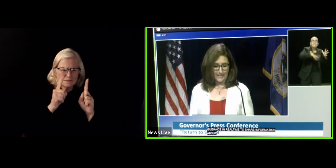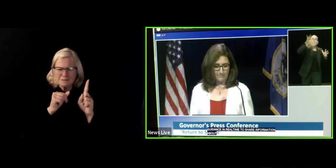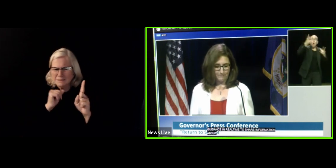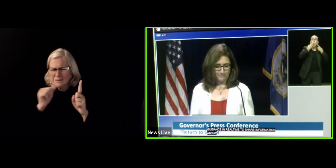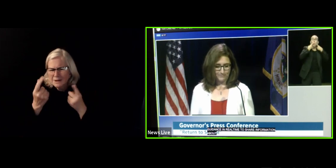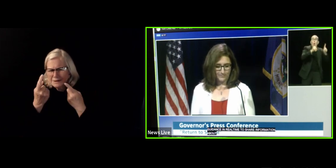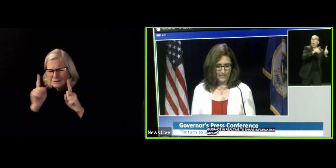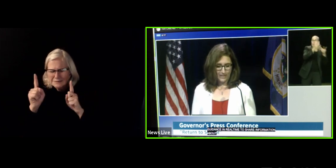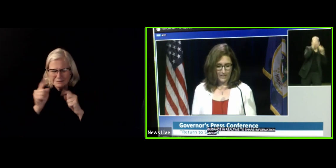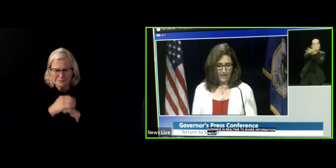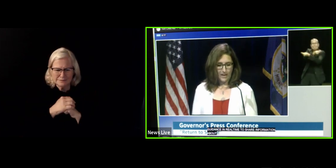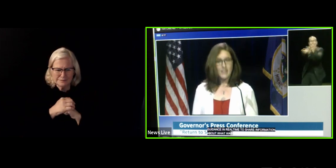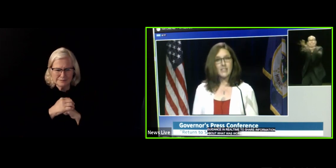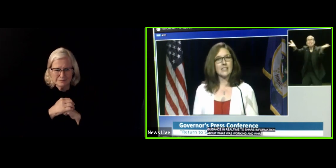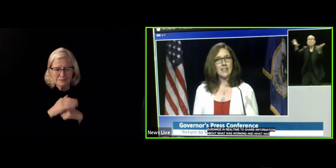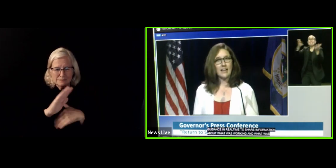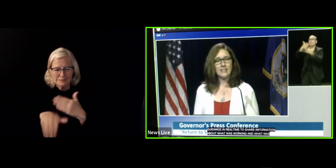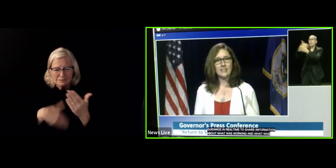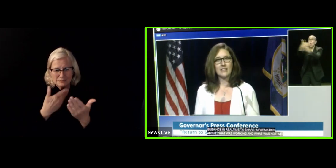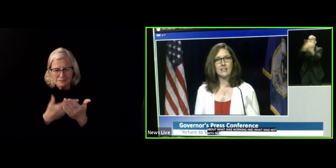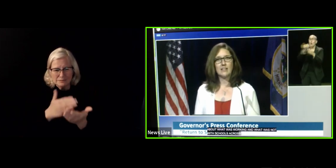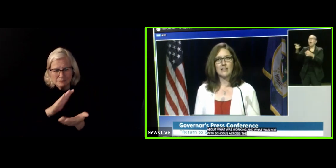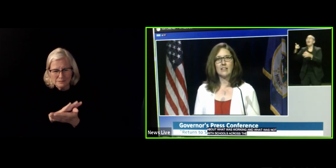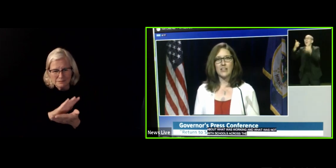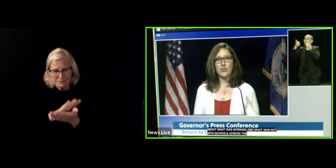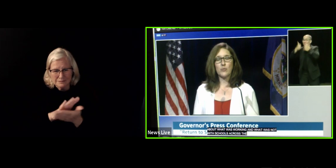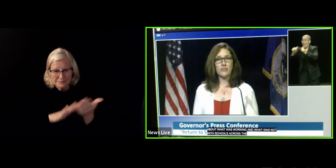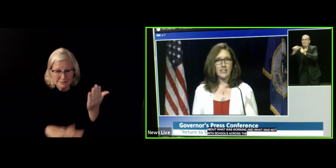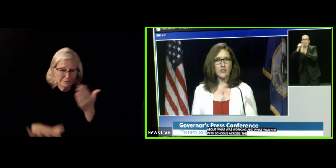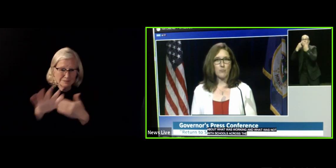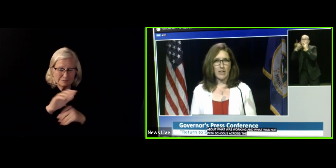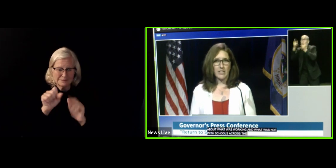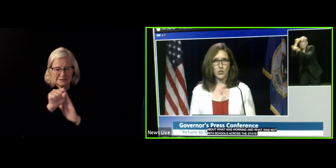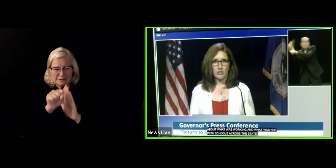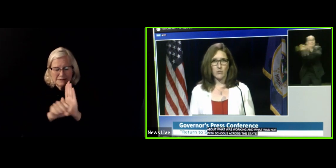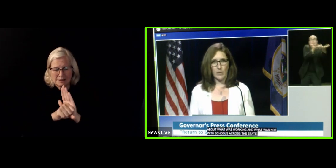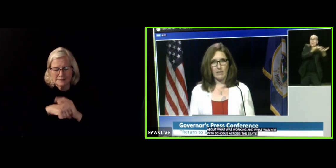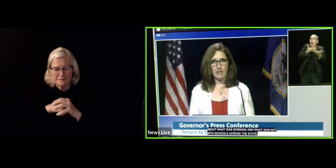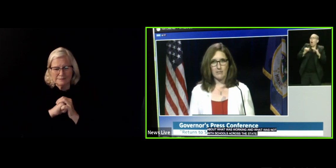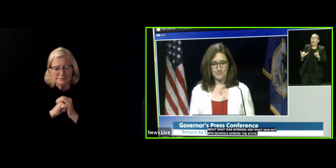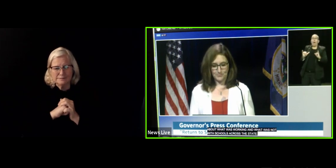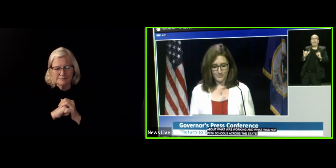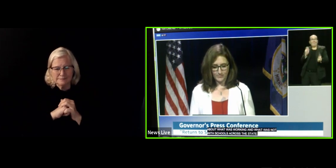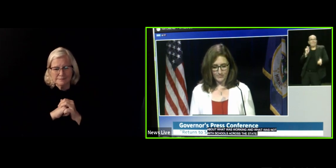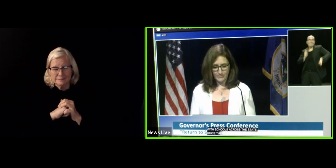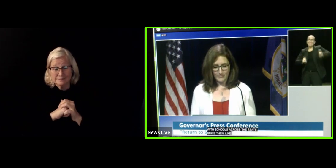state. Since then, like the reflective practitioners we are,